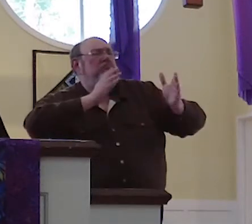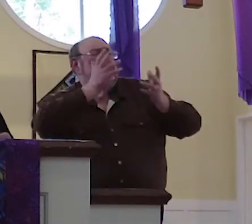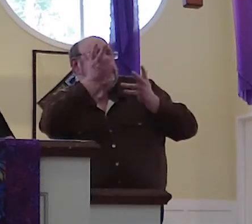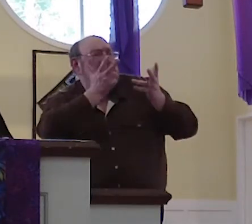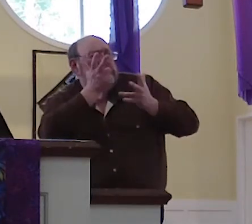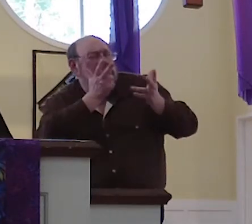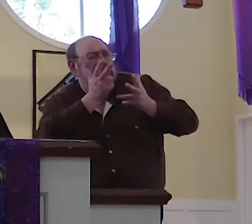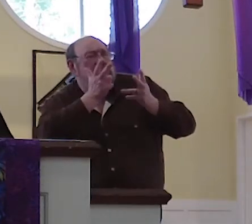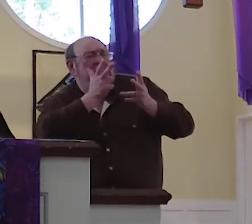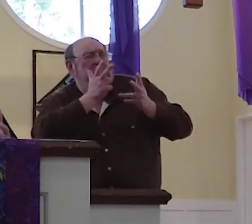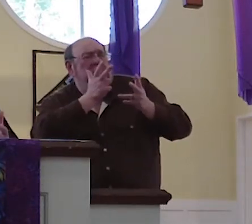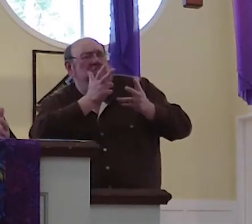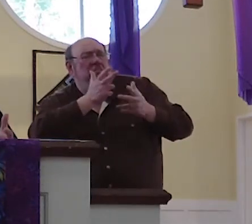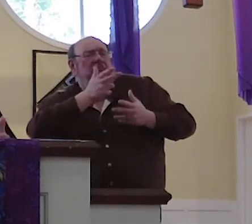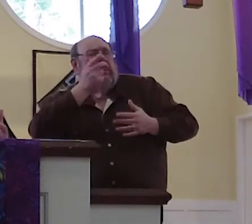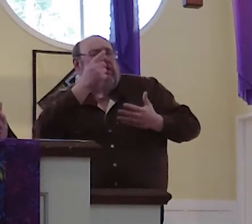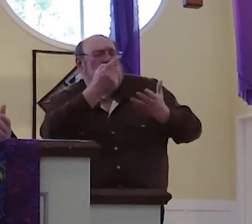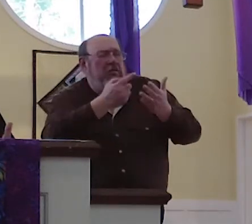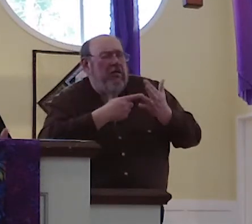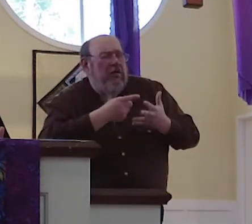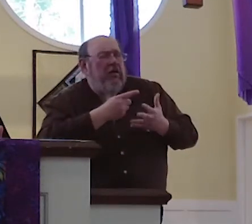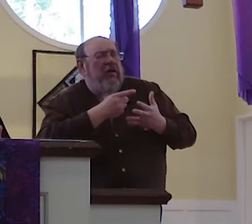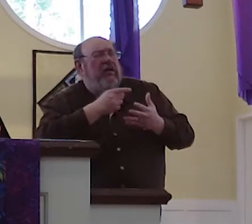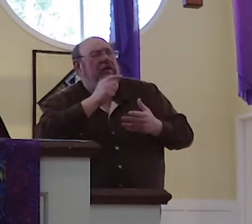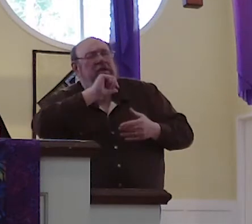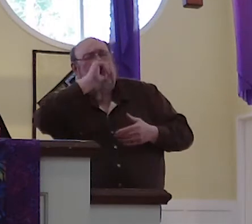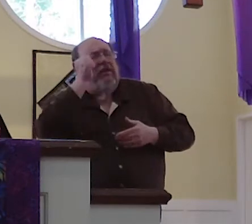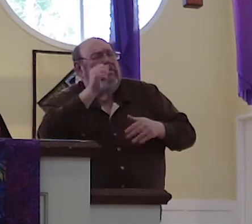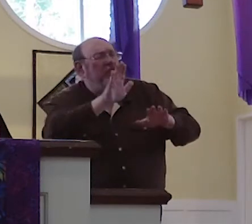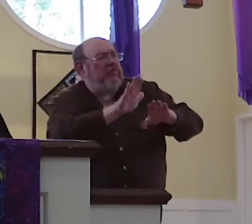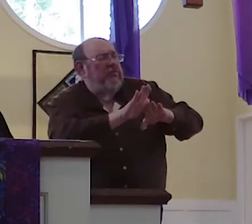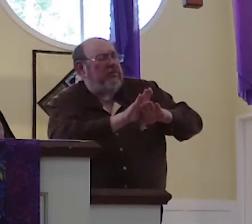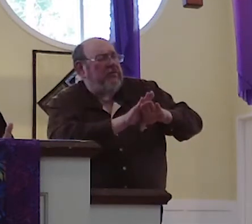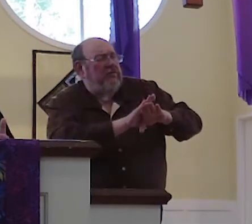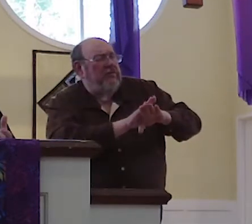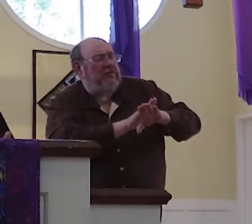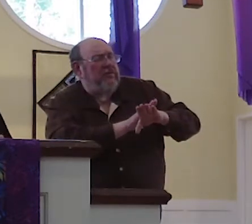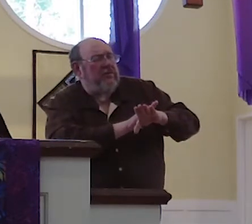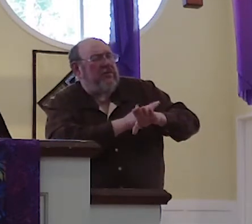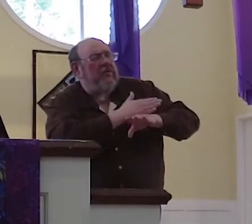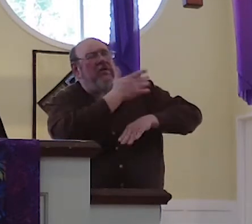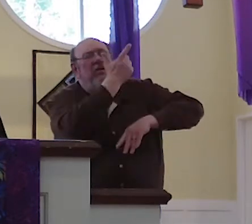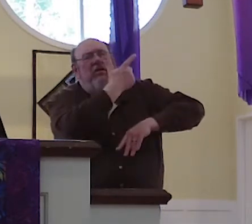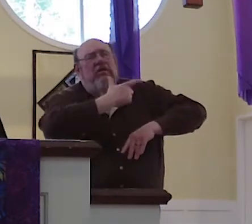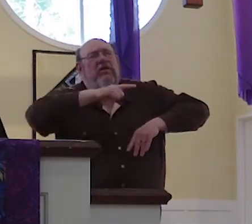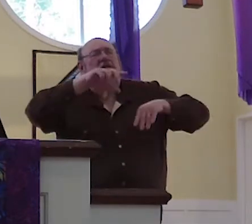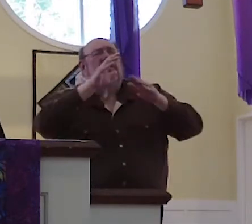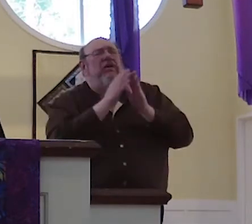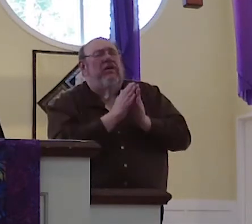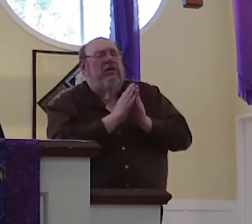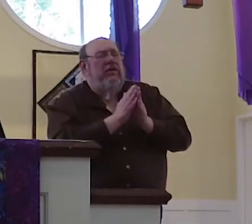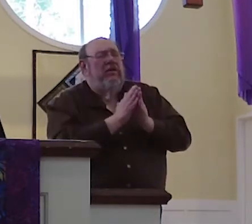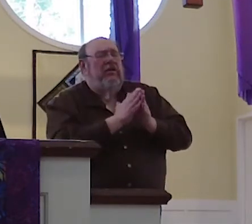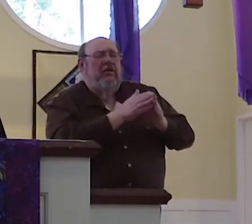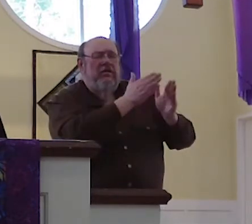most of us in that group had never really slowed down to break the Lord's Prayer into its component